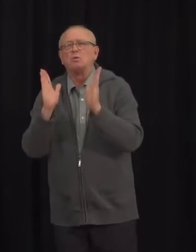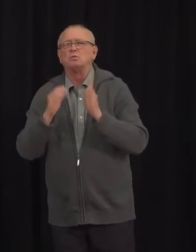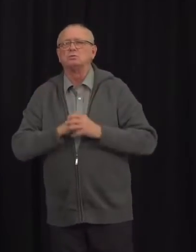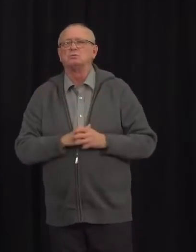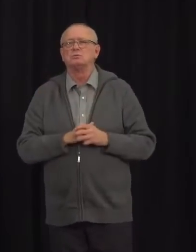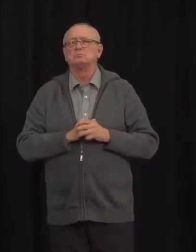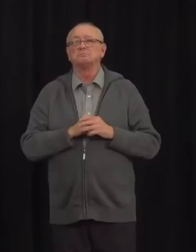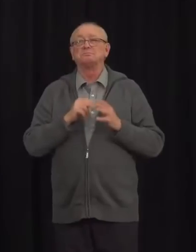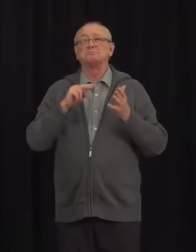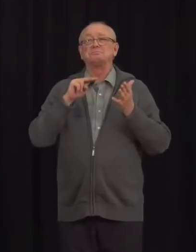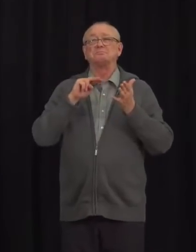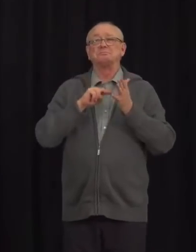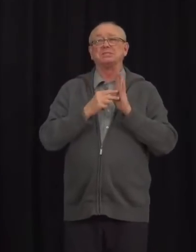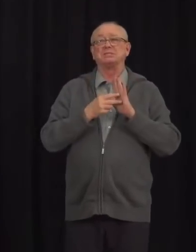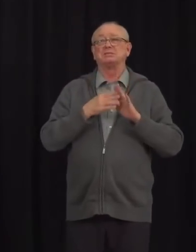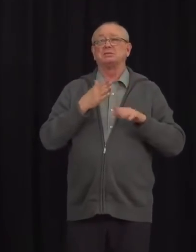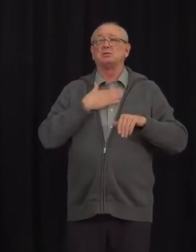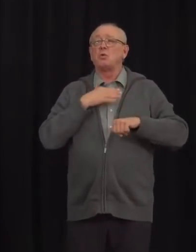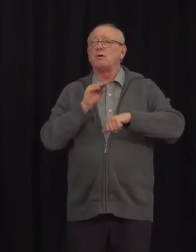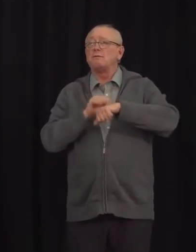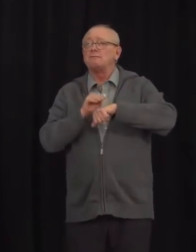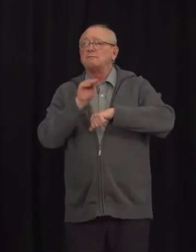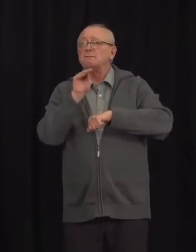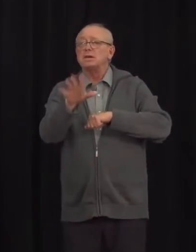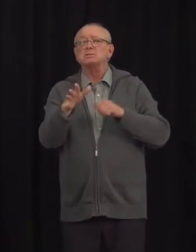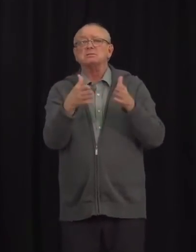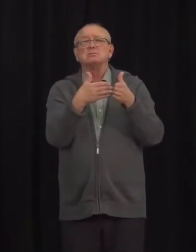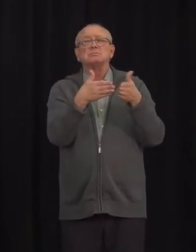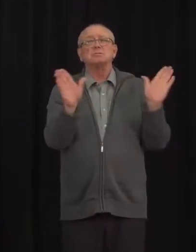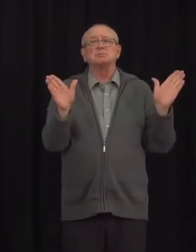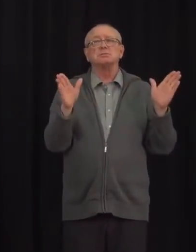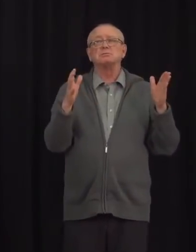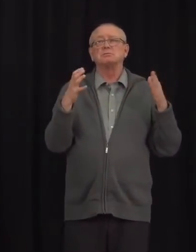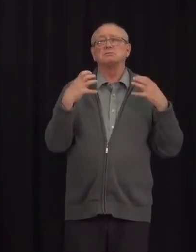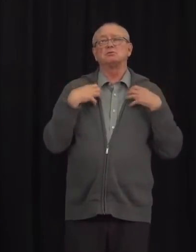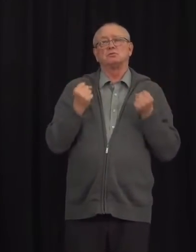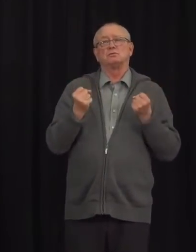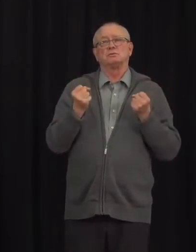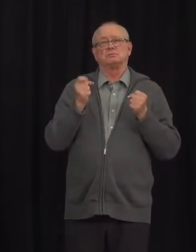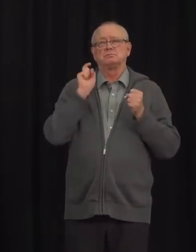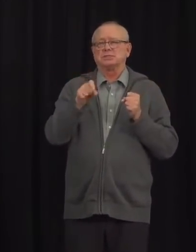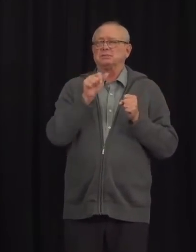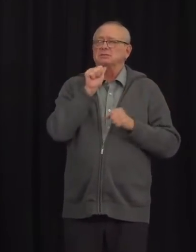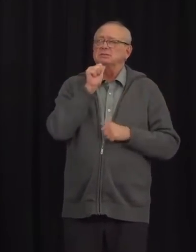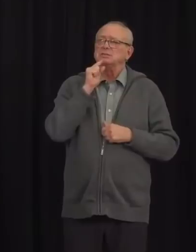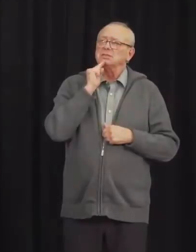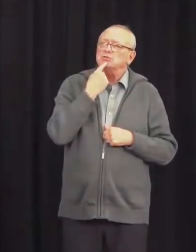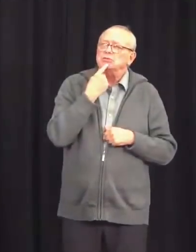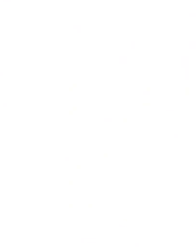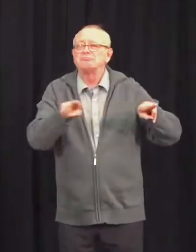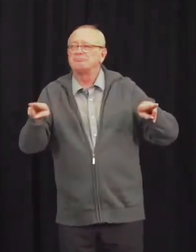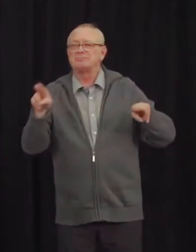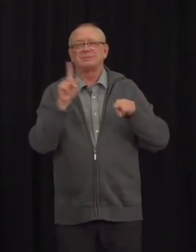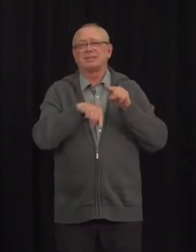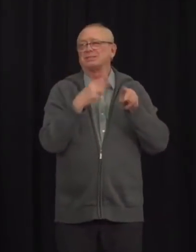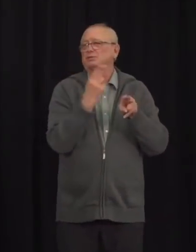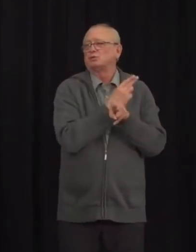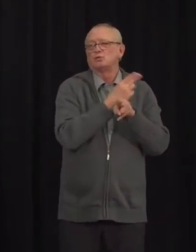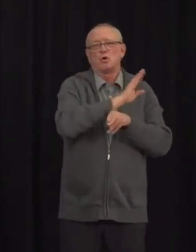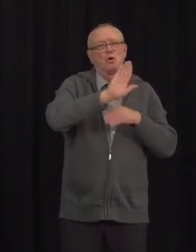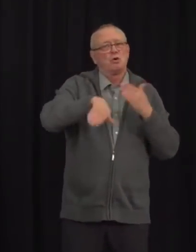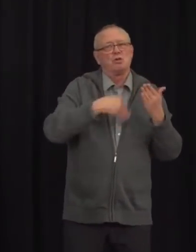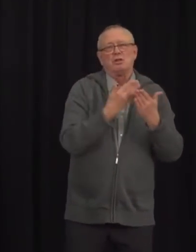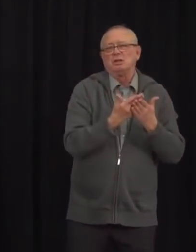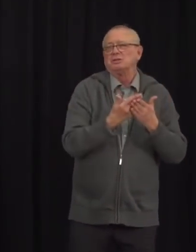seriously and taking care of not only ourselves, but also our communities by preventing transmission.